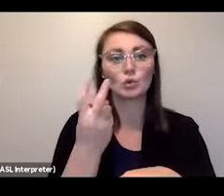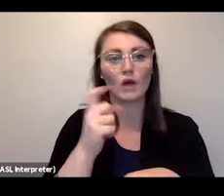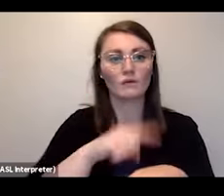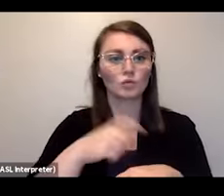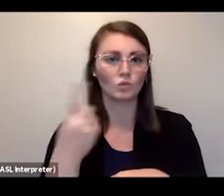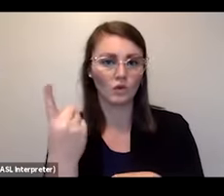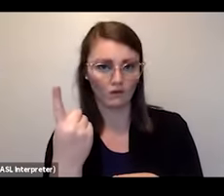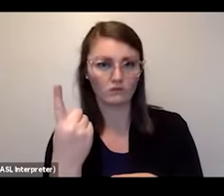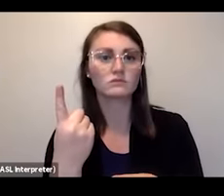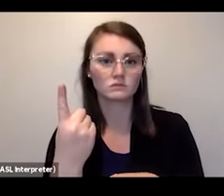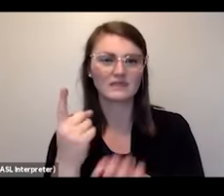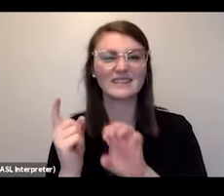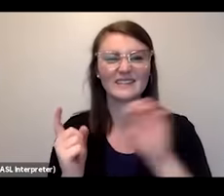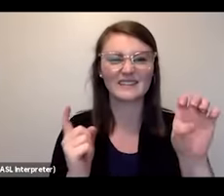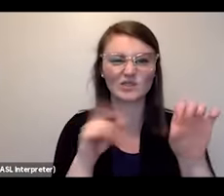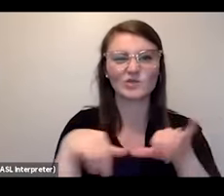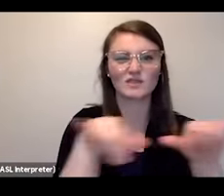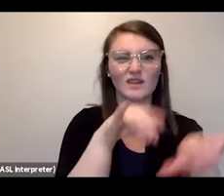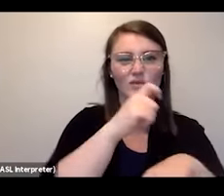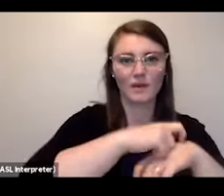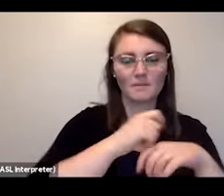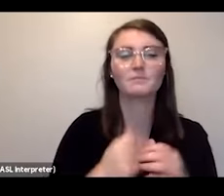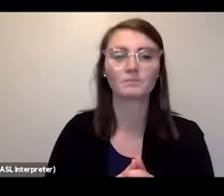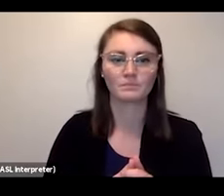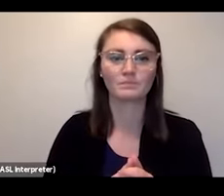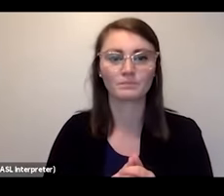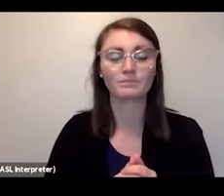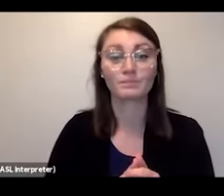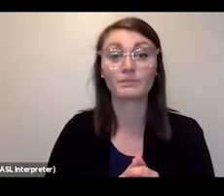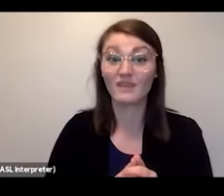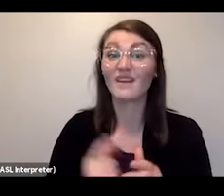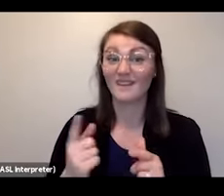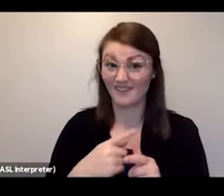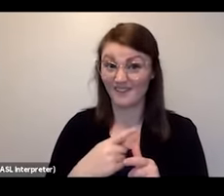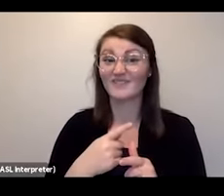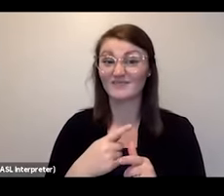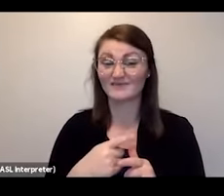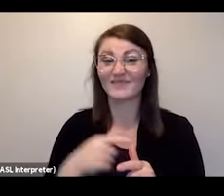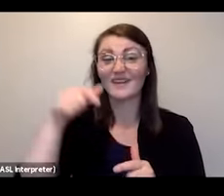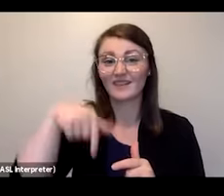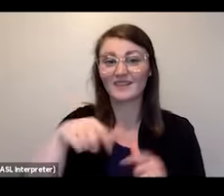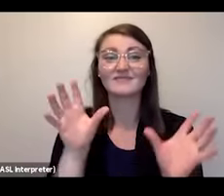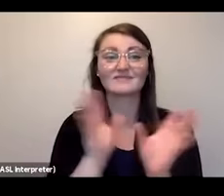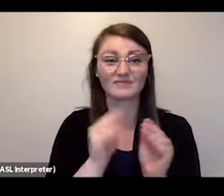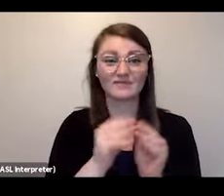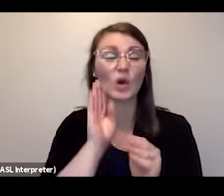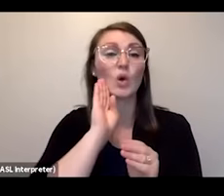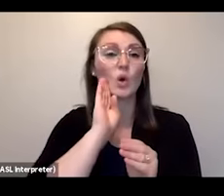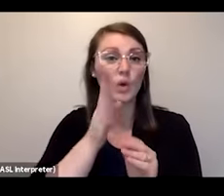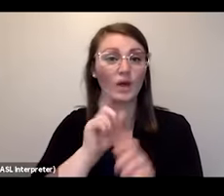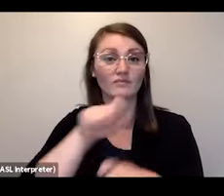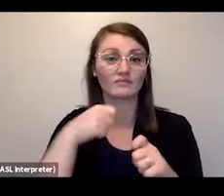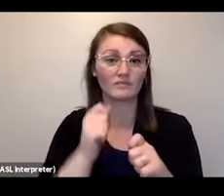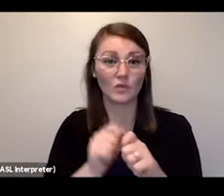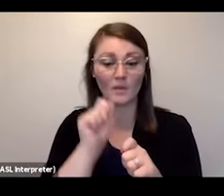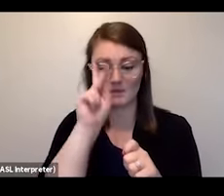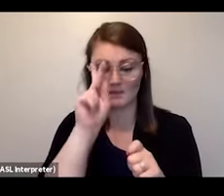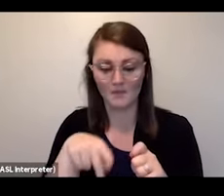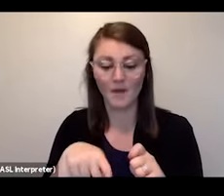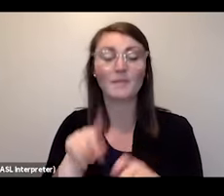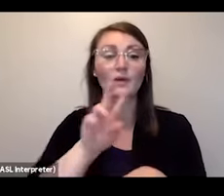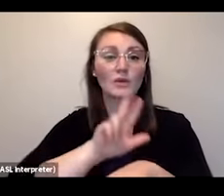Time. This conference will culminate in Dr. E's keynote address, which will begin at 3 p.m. and end at 4 p.m. Eastern